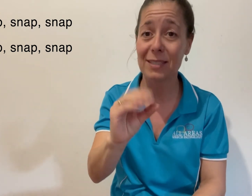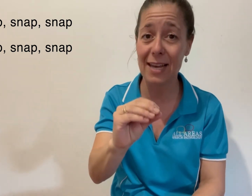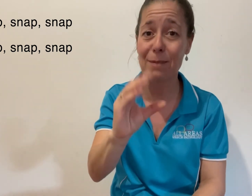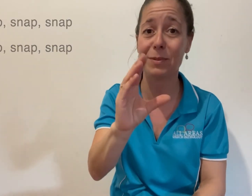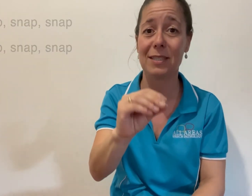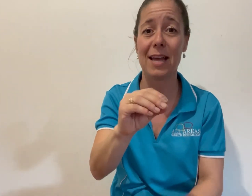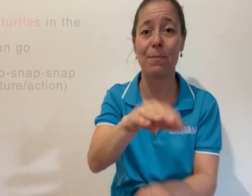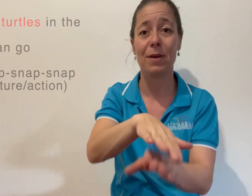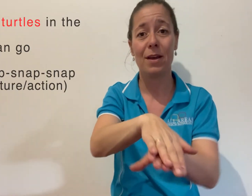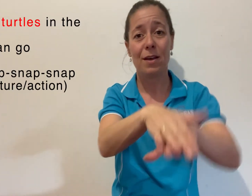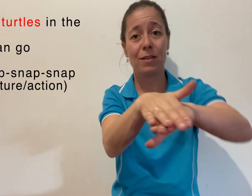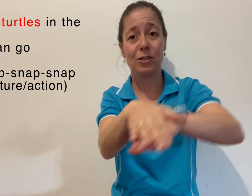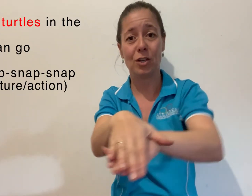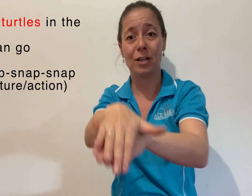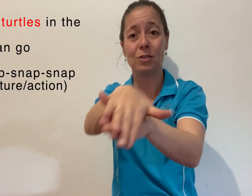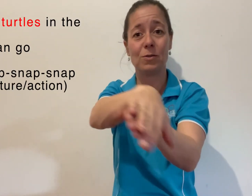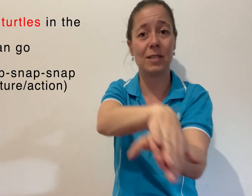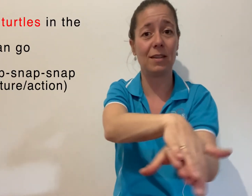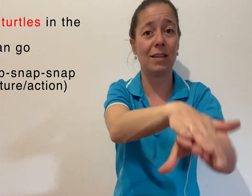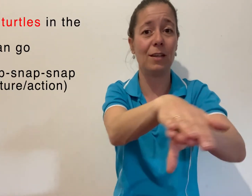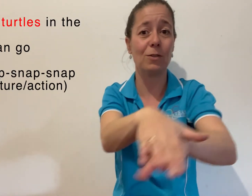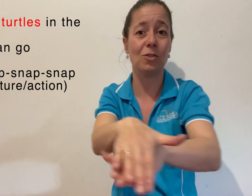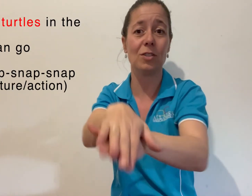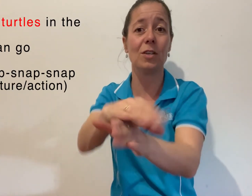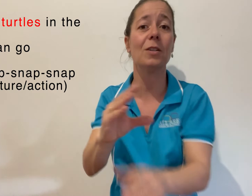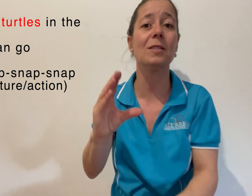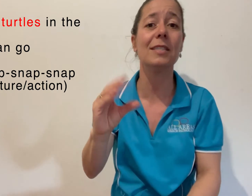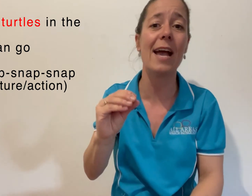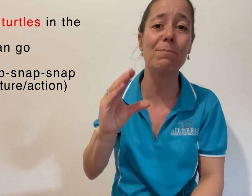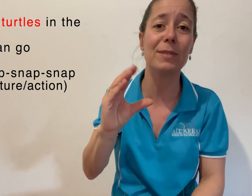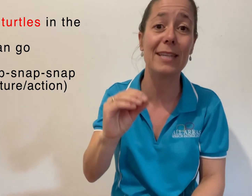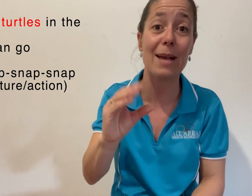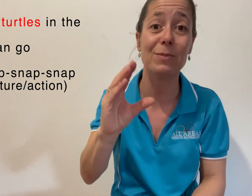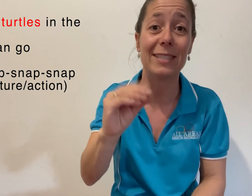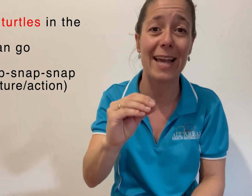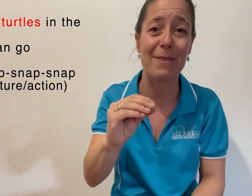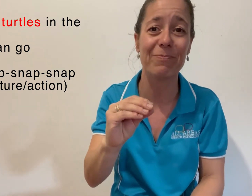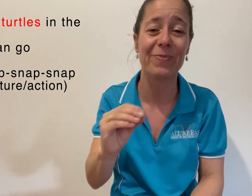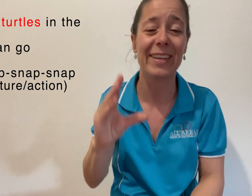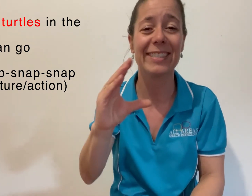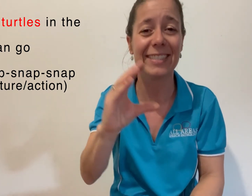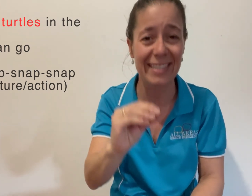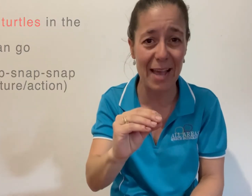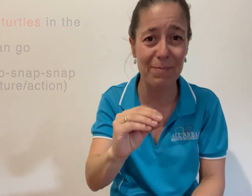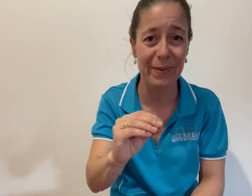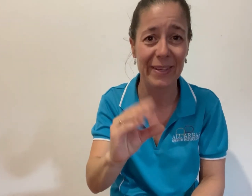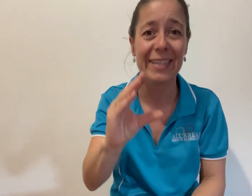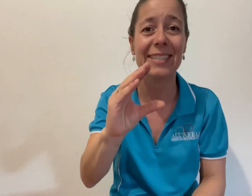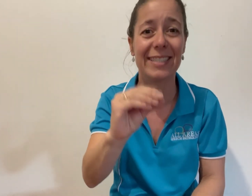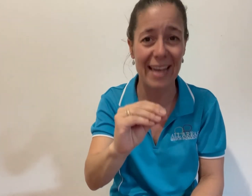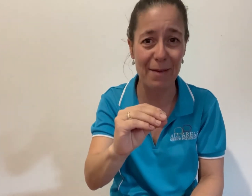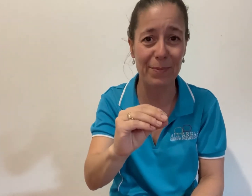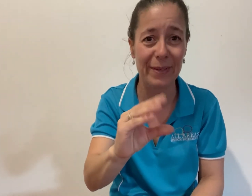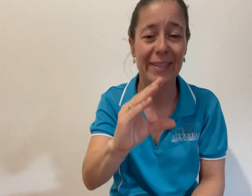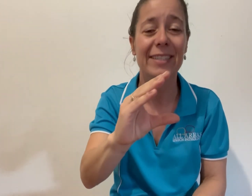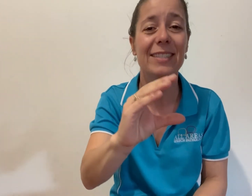snap, snap. The turtles in the ocean go snap, snap, snap, snap. Snap,